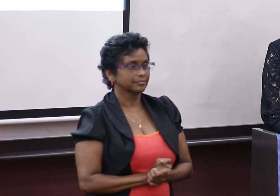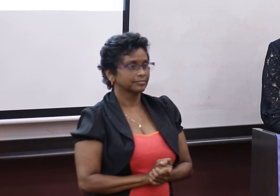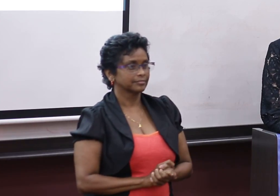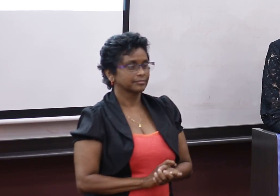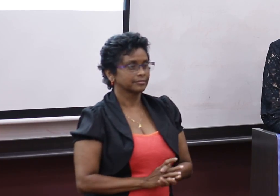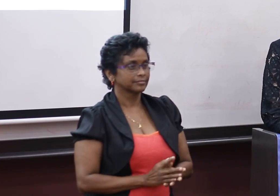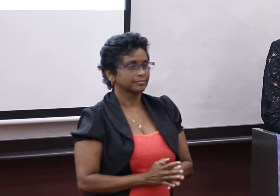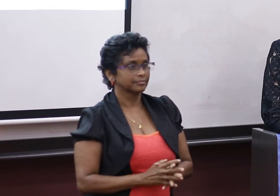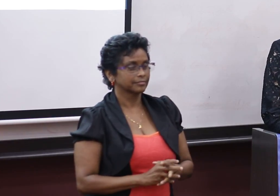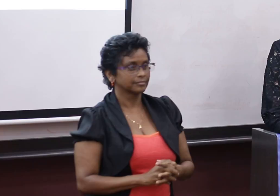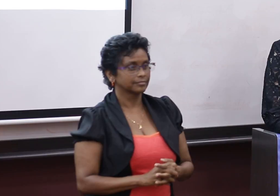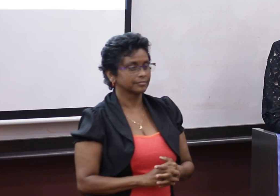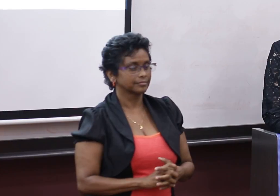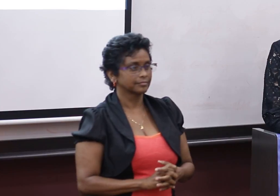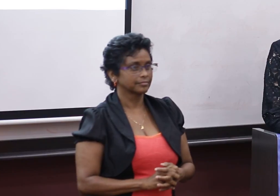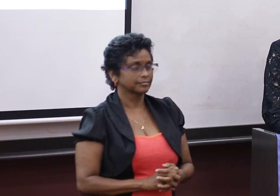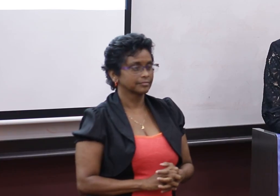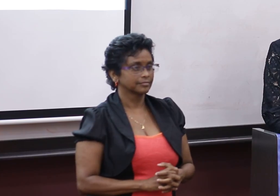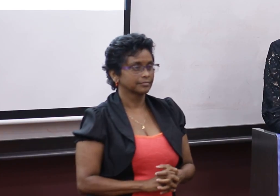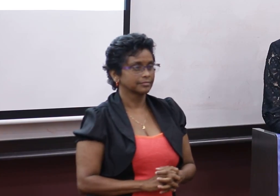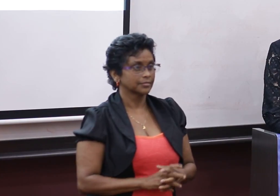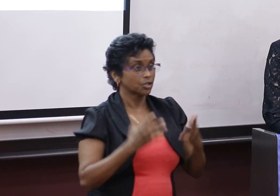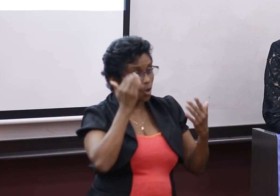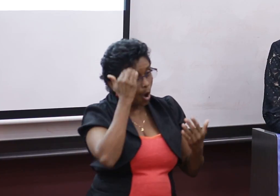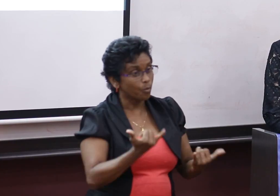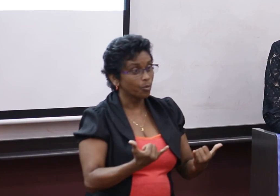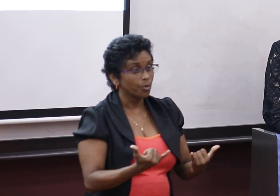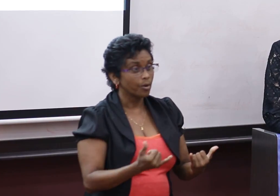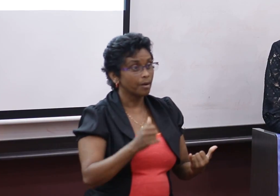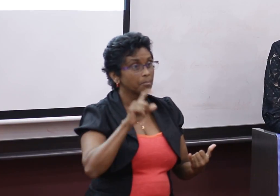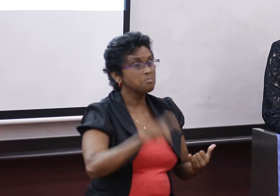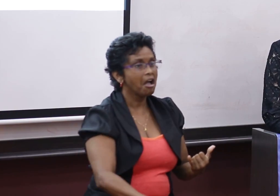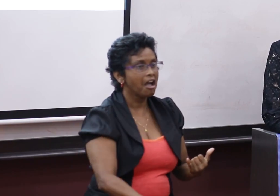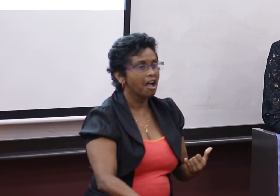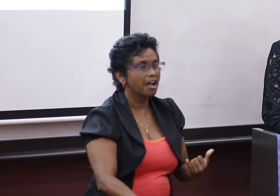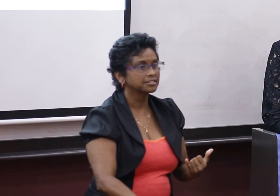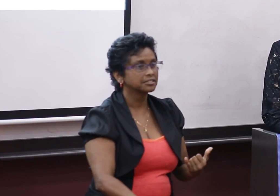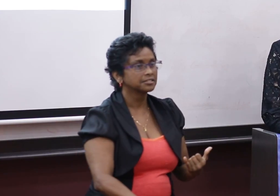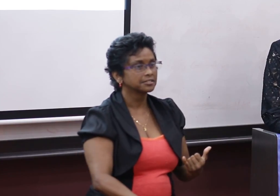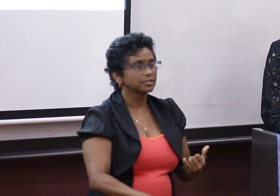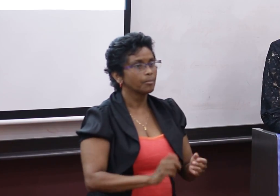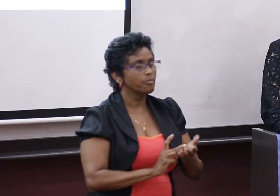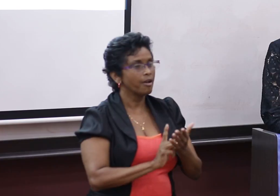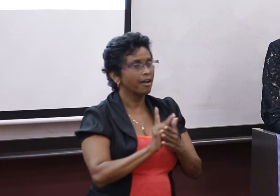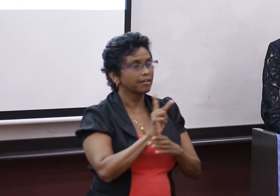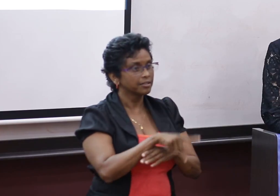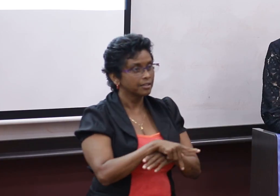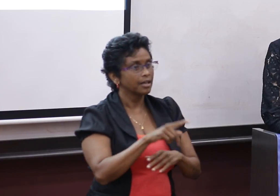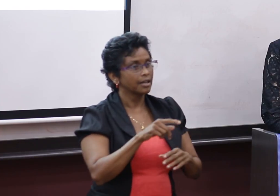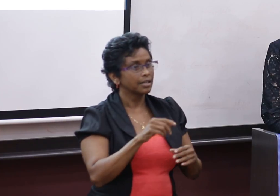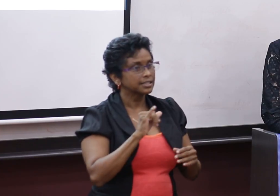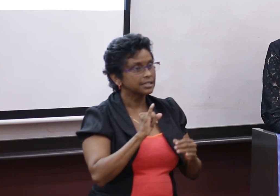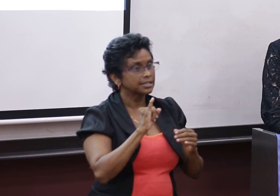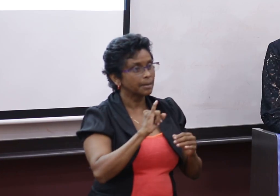They will ensure that persons with disabilities have the opportunity to choose their place of residence